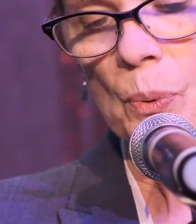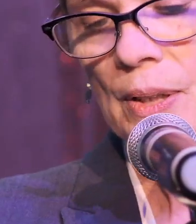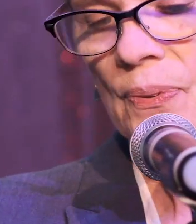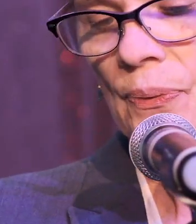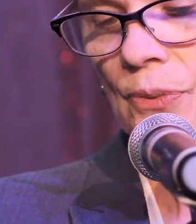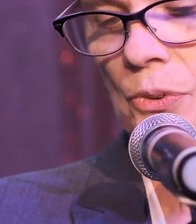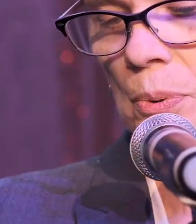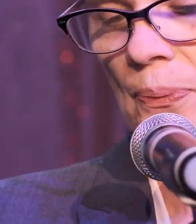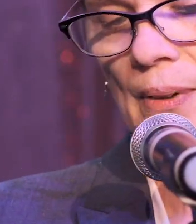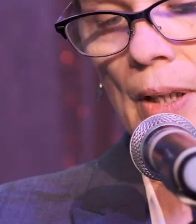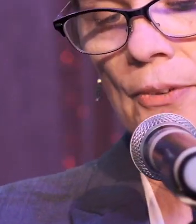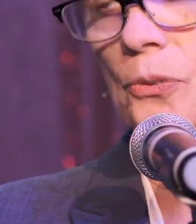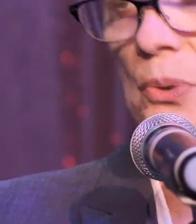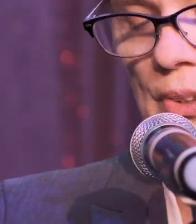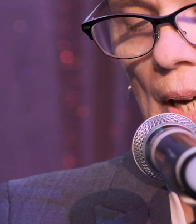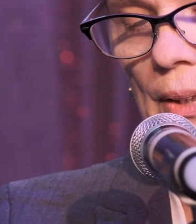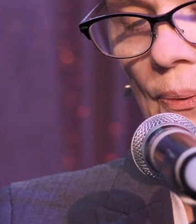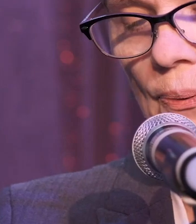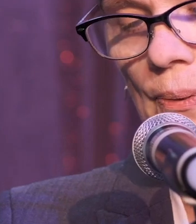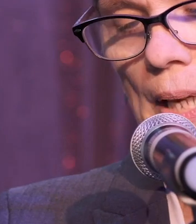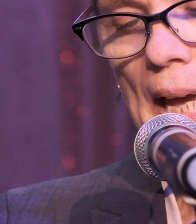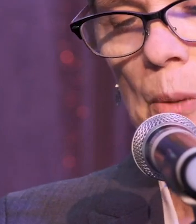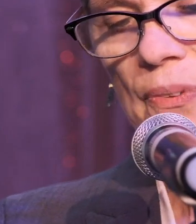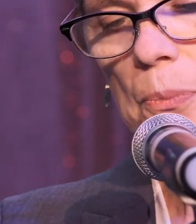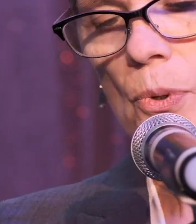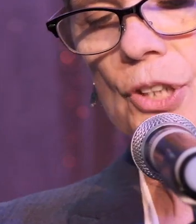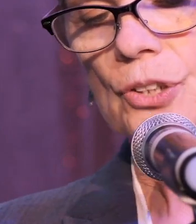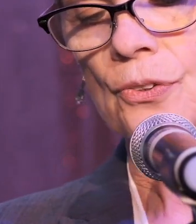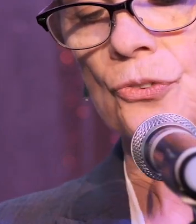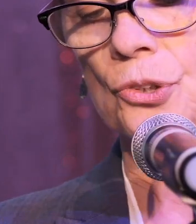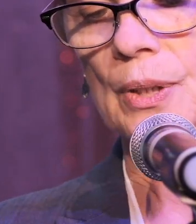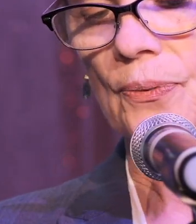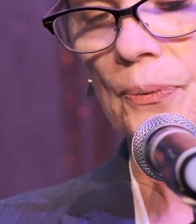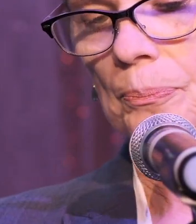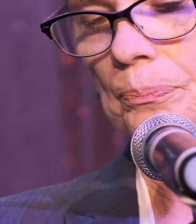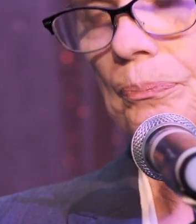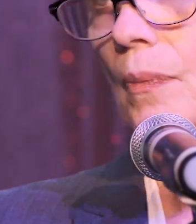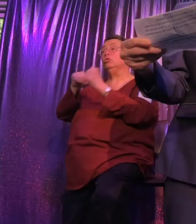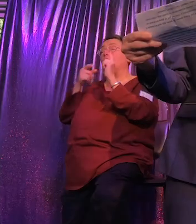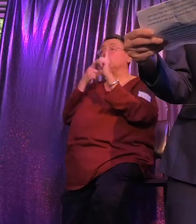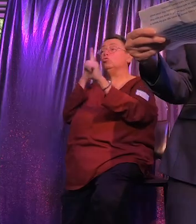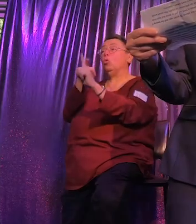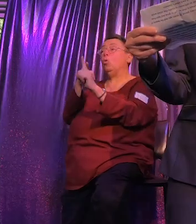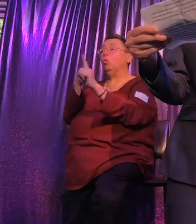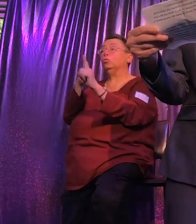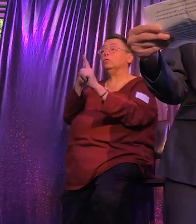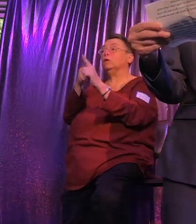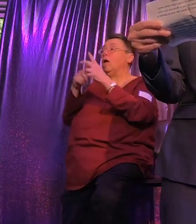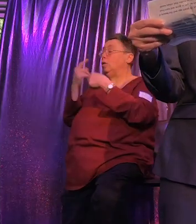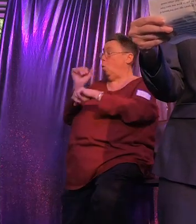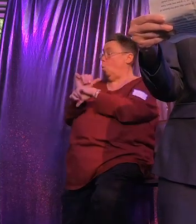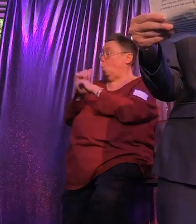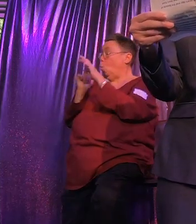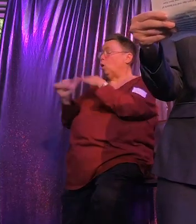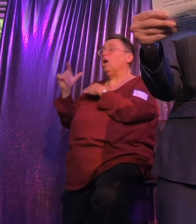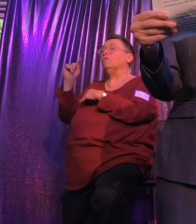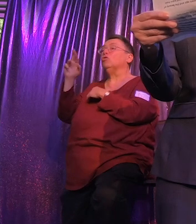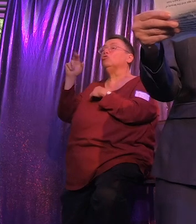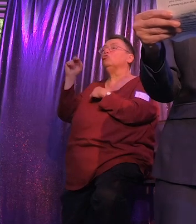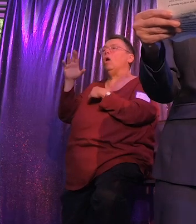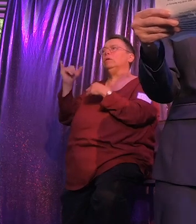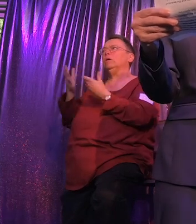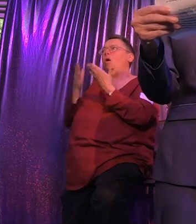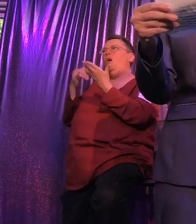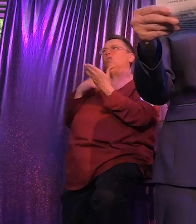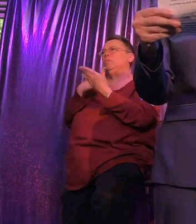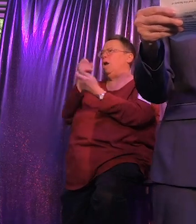serve as witnesses to truths that others would deny us, and we support each other's journeys. Working for Tracy offered me an insight into